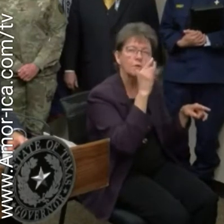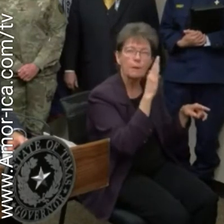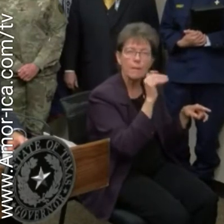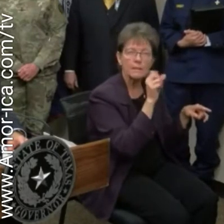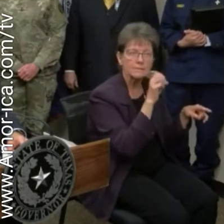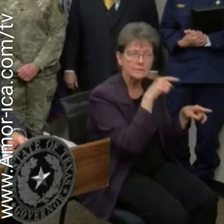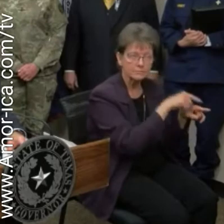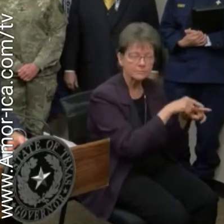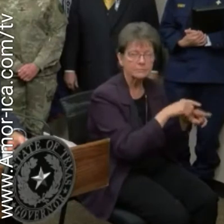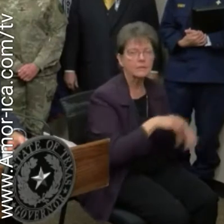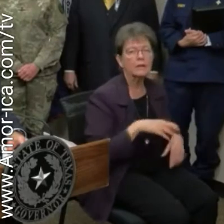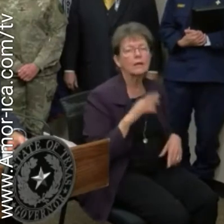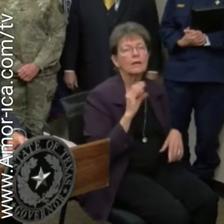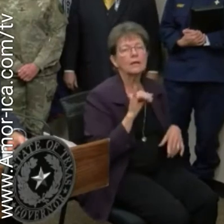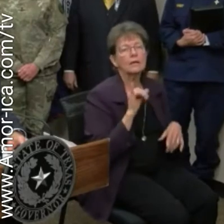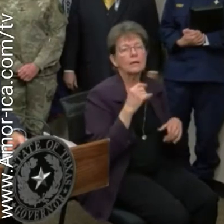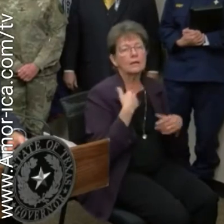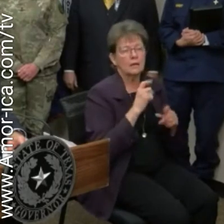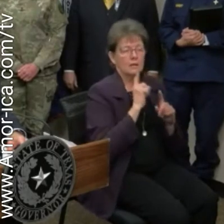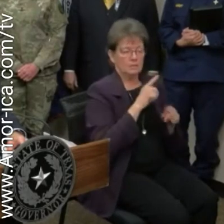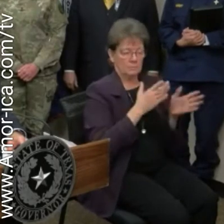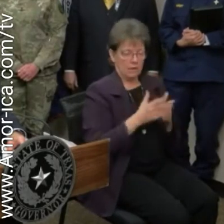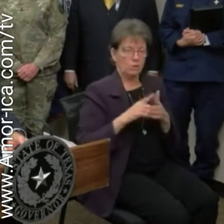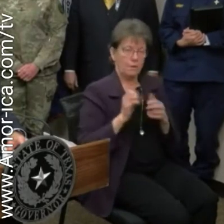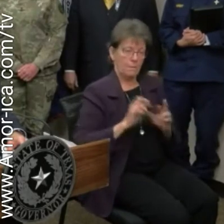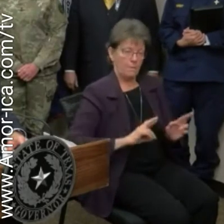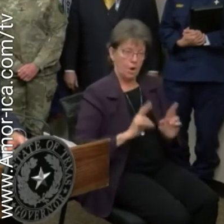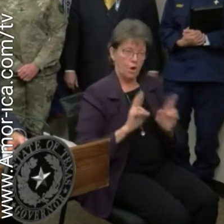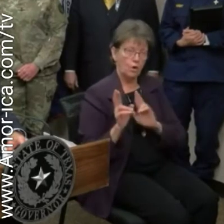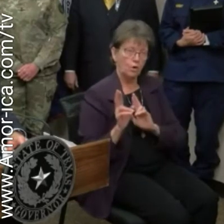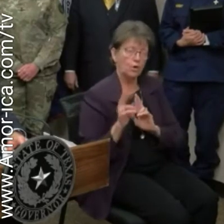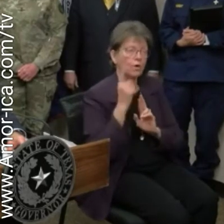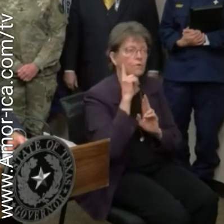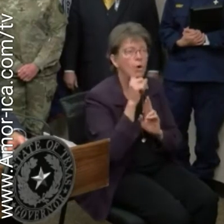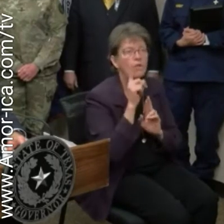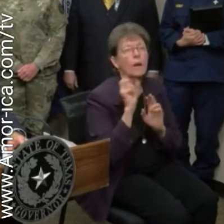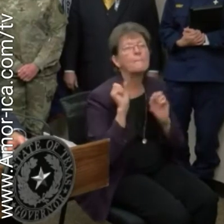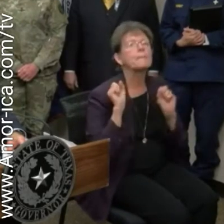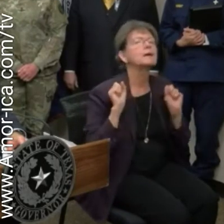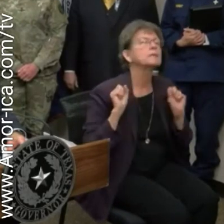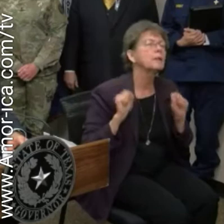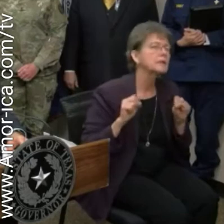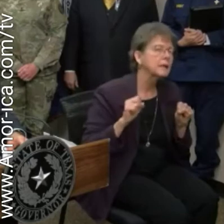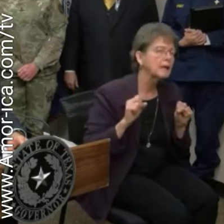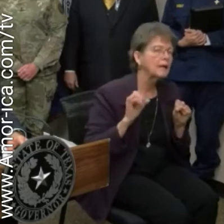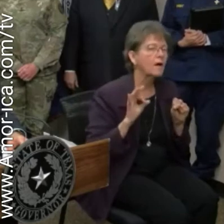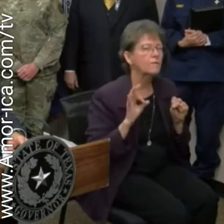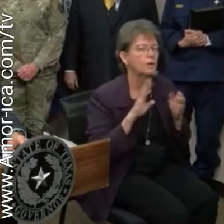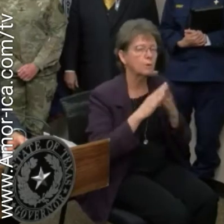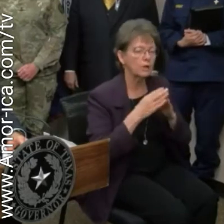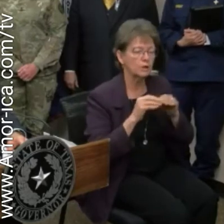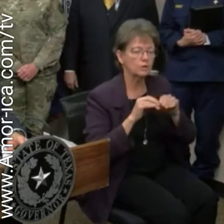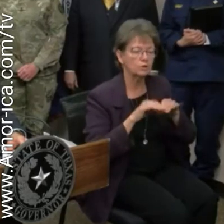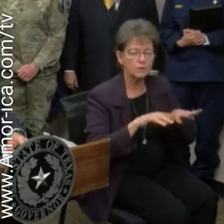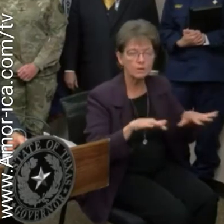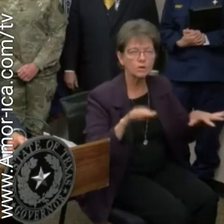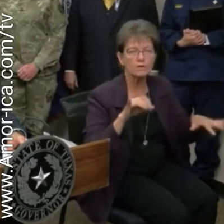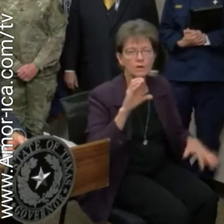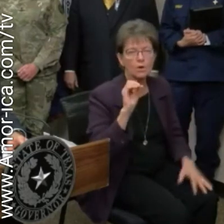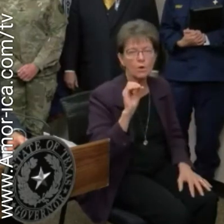DSHS is updating public health response plans to be prepared for the possibility of community transmission of